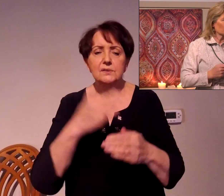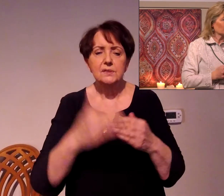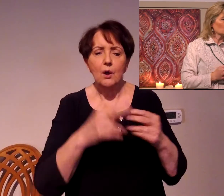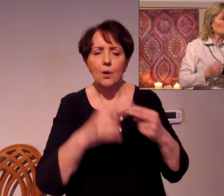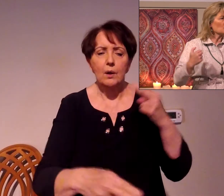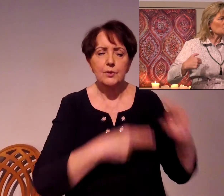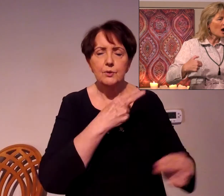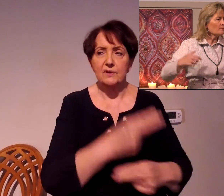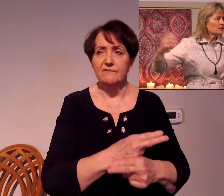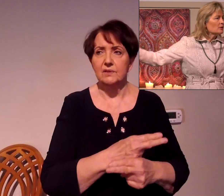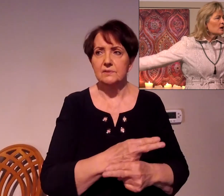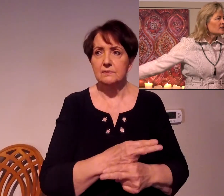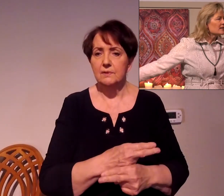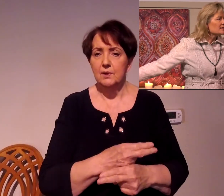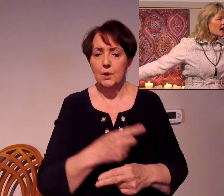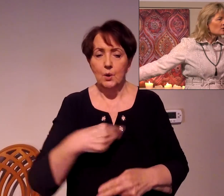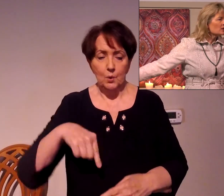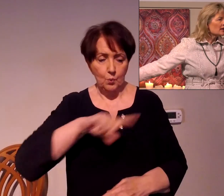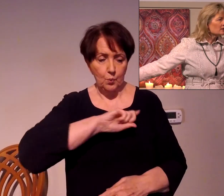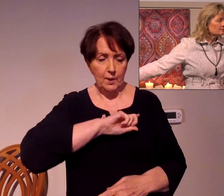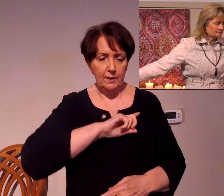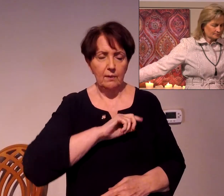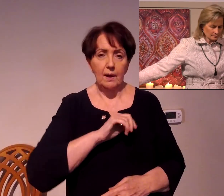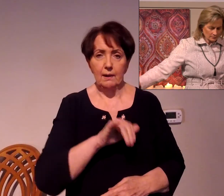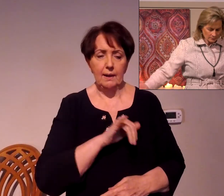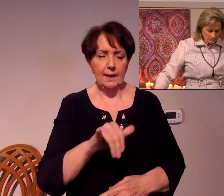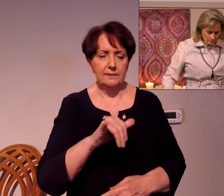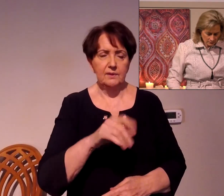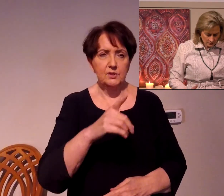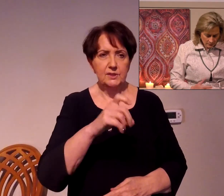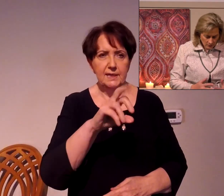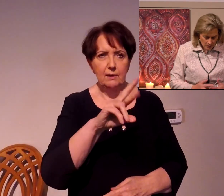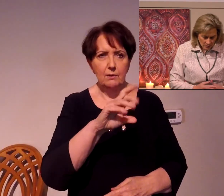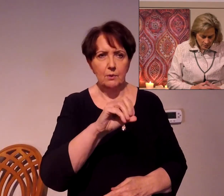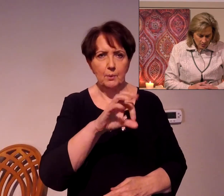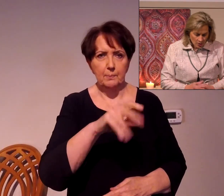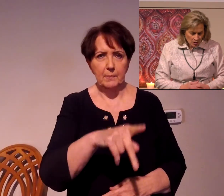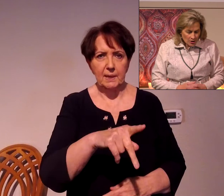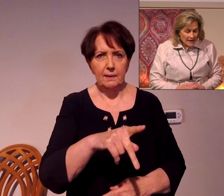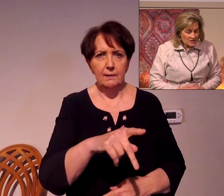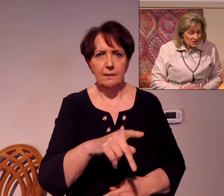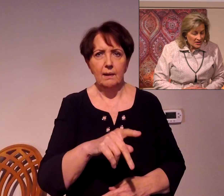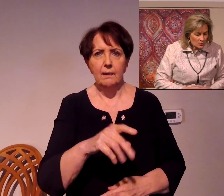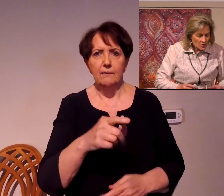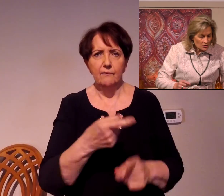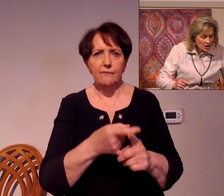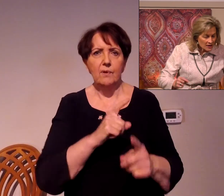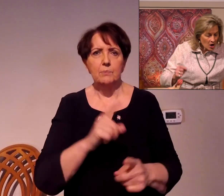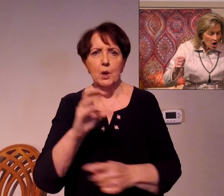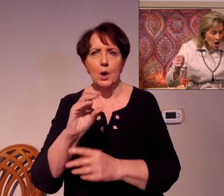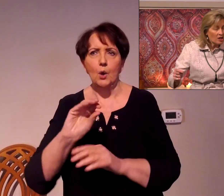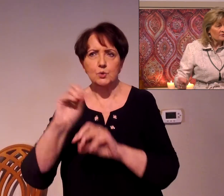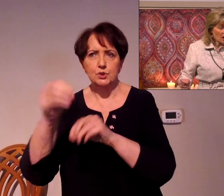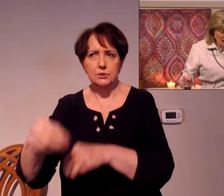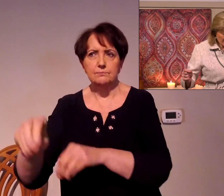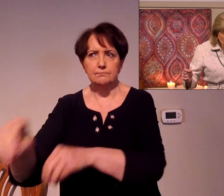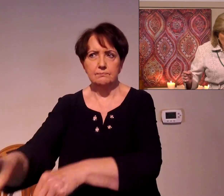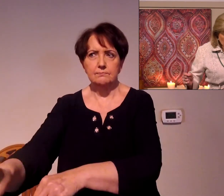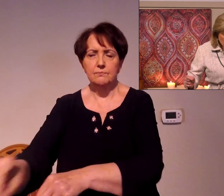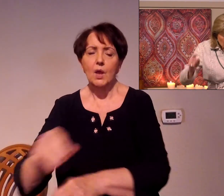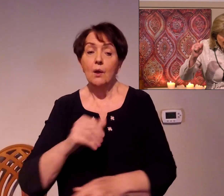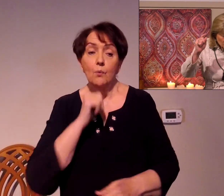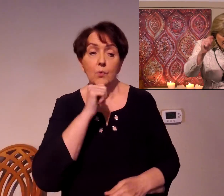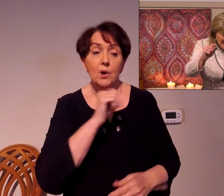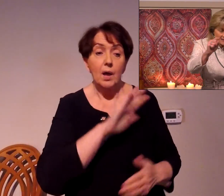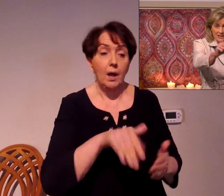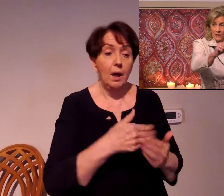universe. We're the drop of the entire thing. He says we are not all of God, of